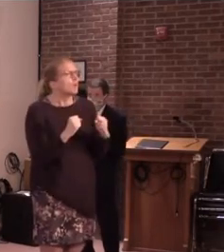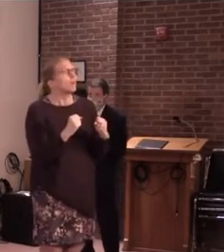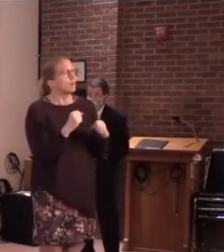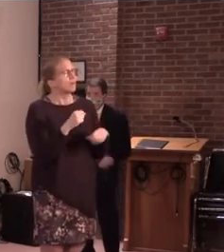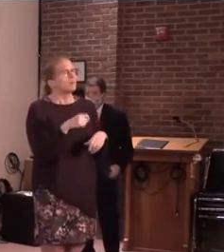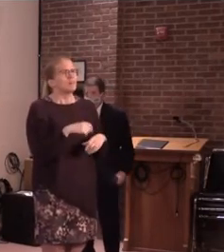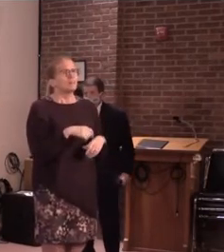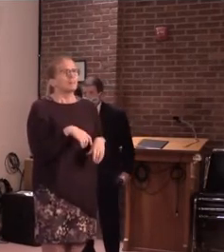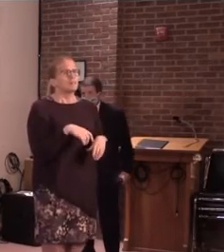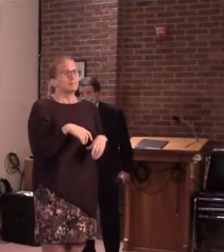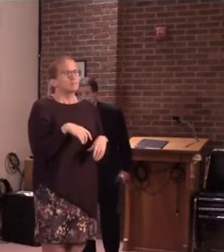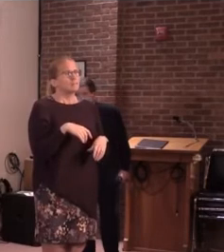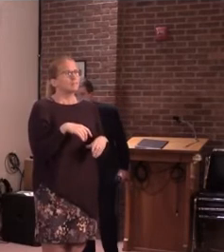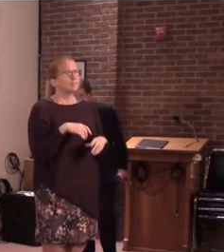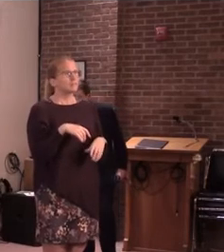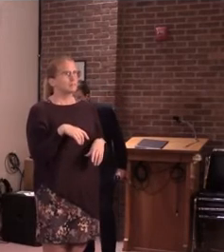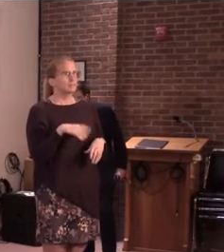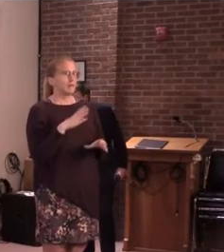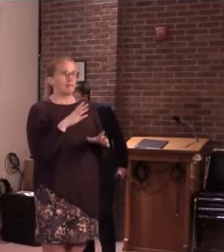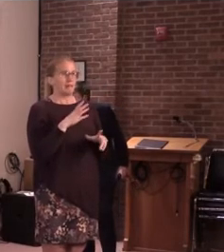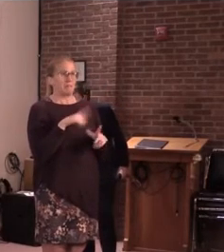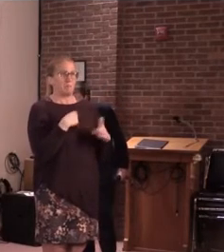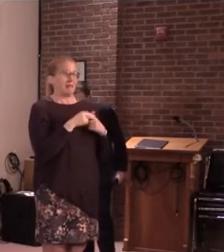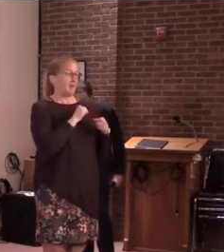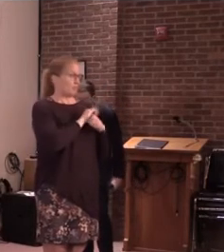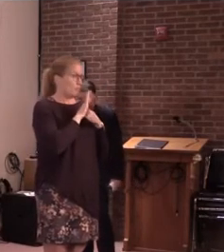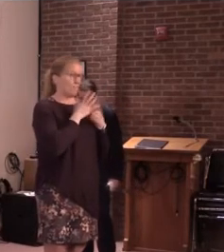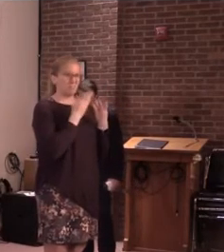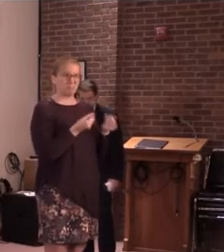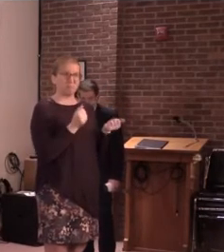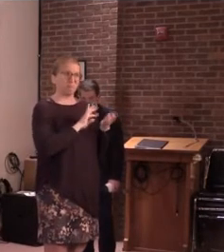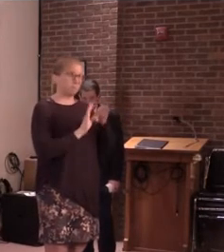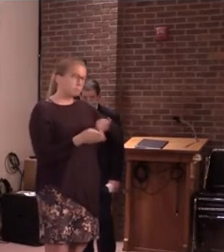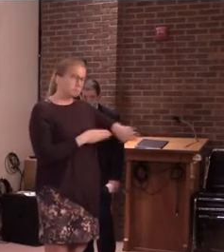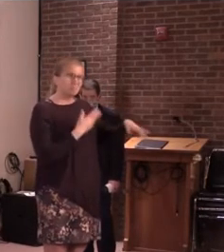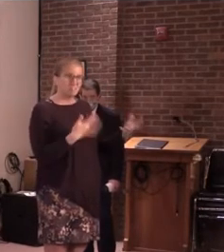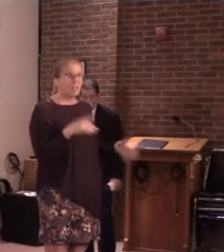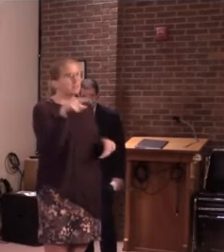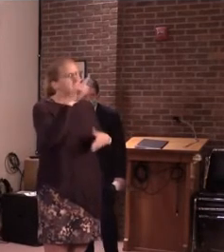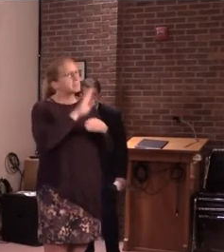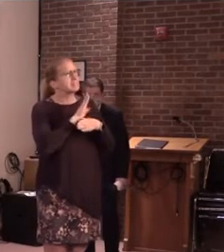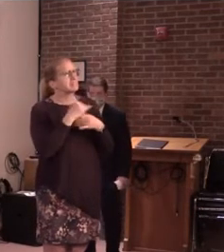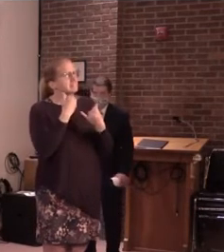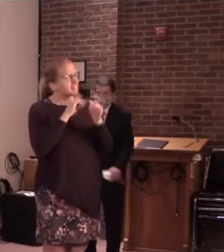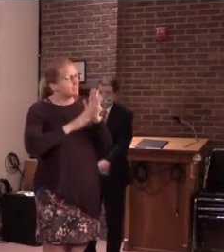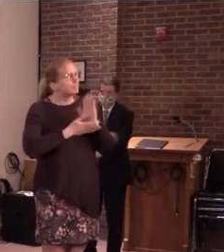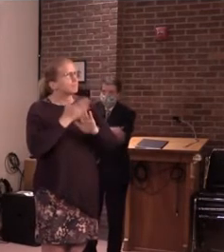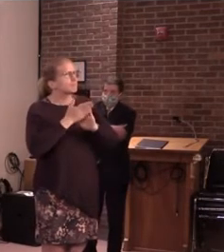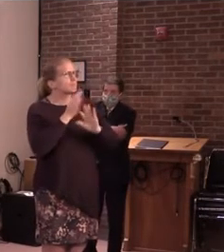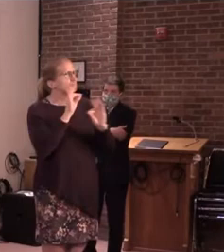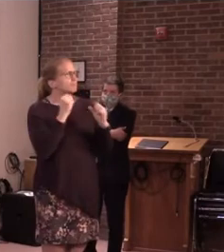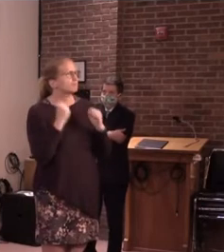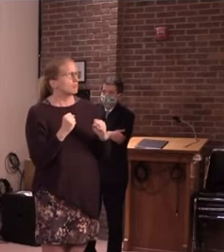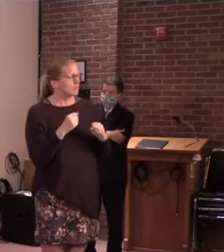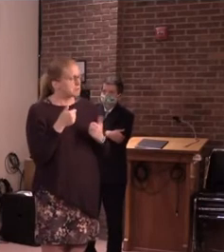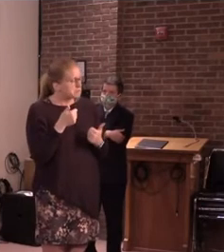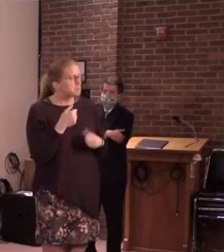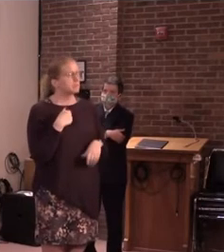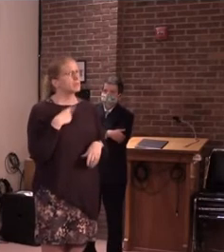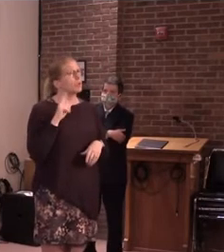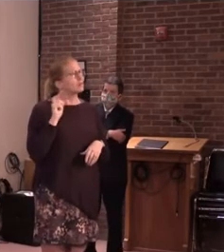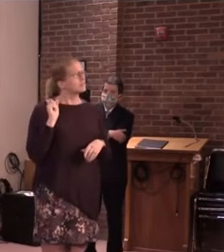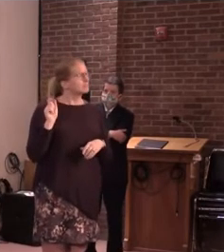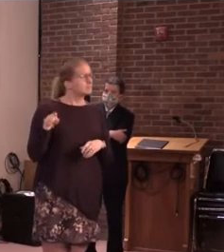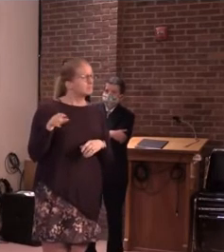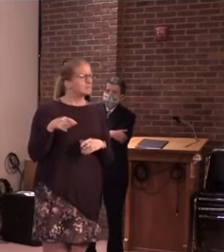thrive and grow after this is over. And I was wondering, to what extent